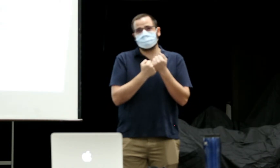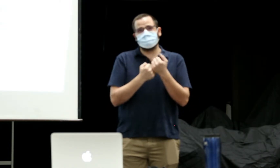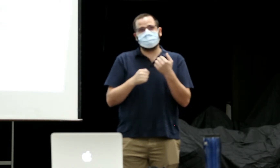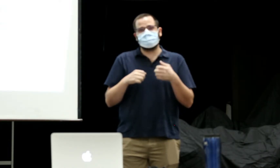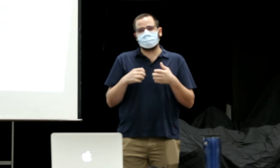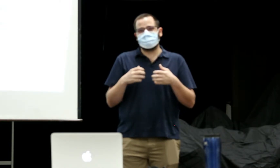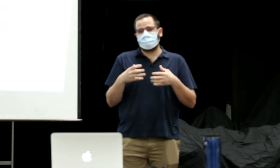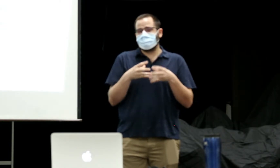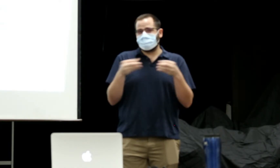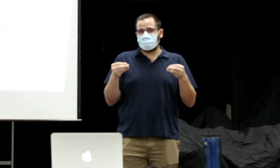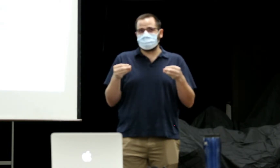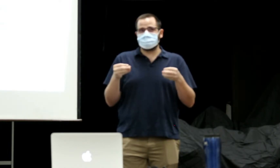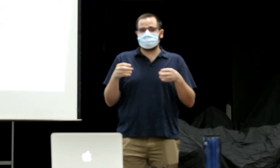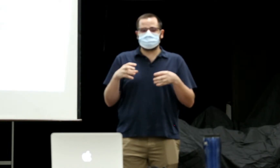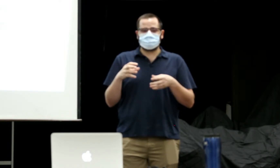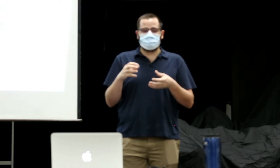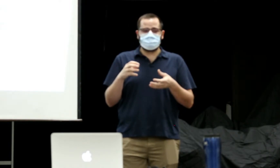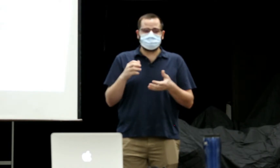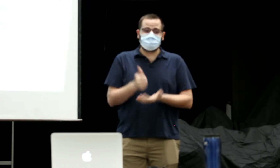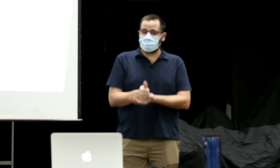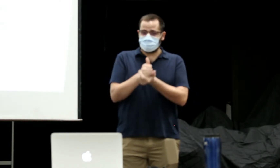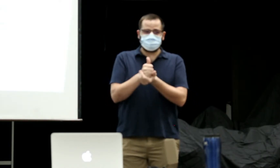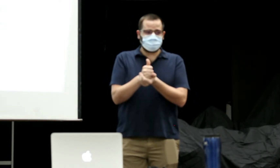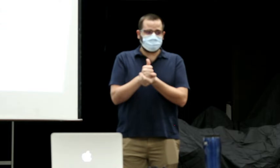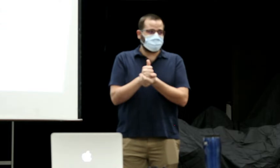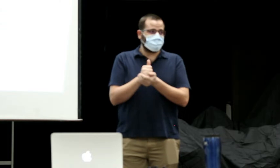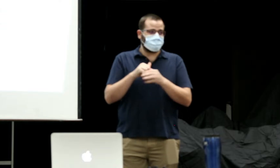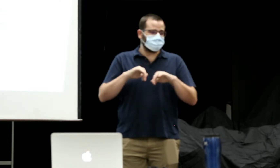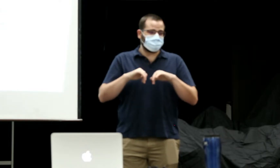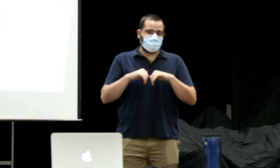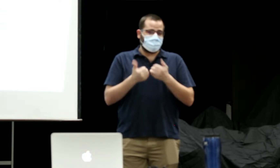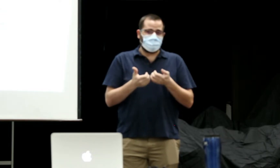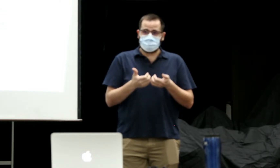I want to be able to advocate and help